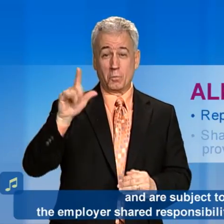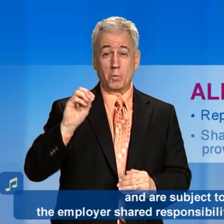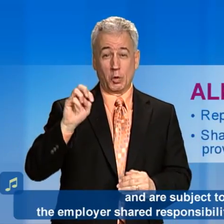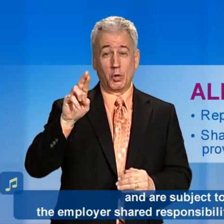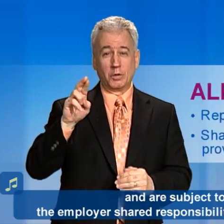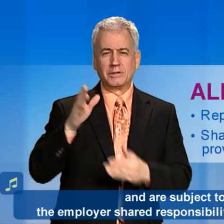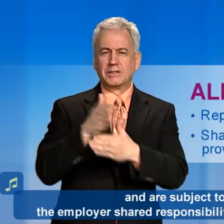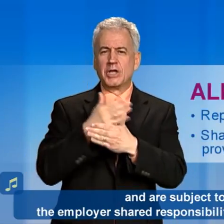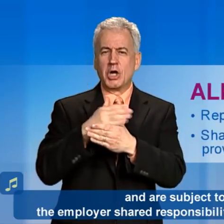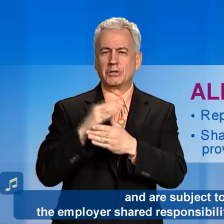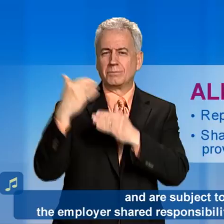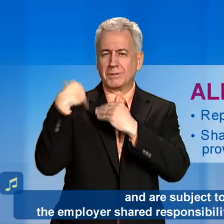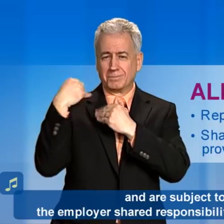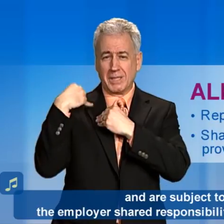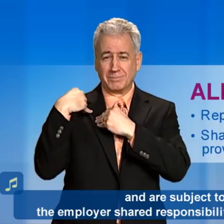provisions.